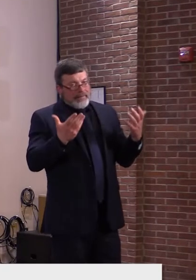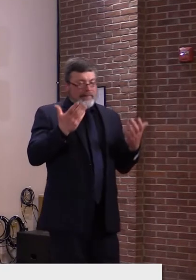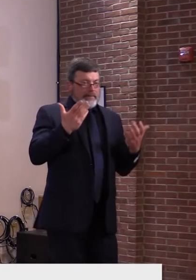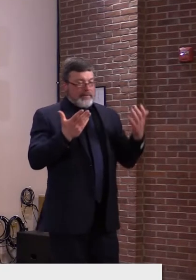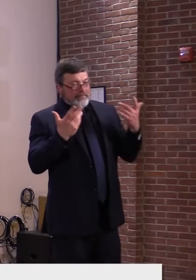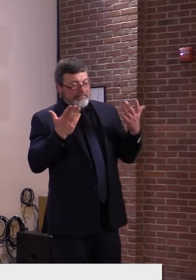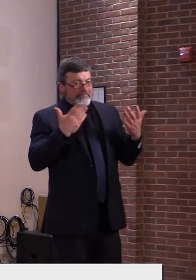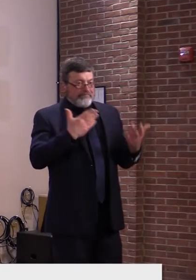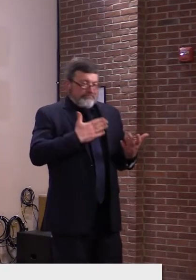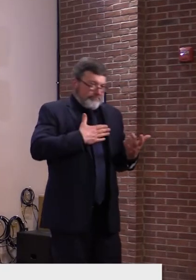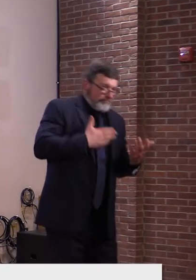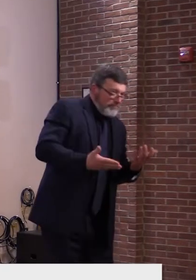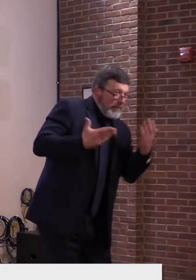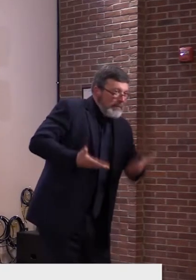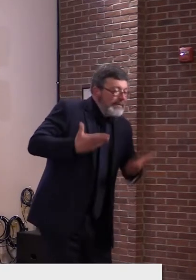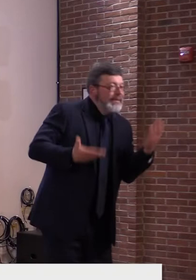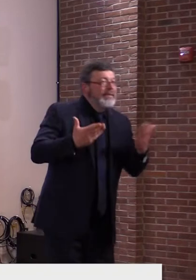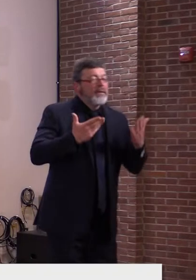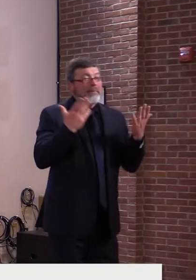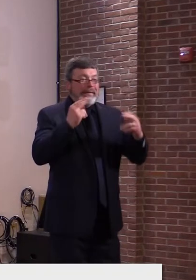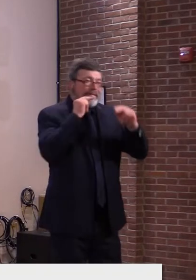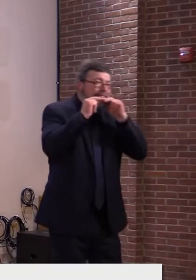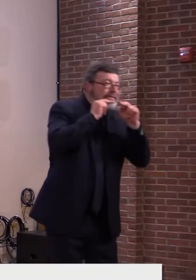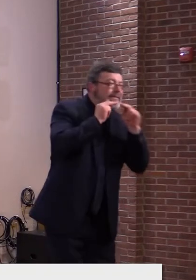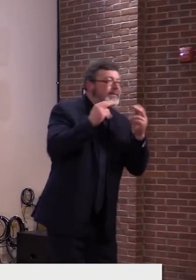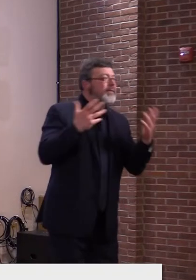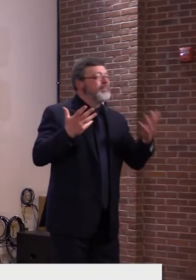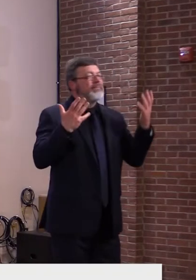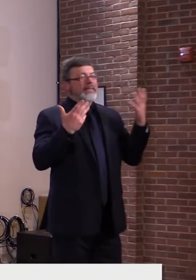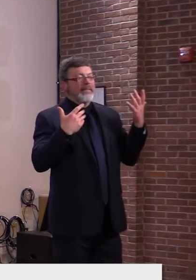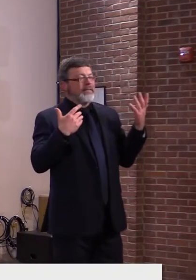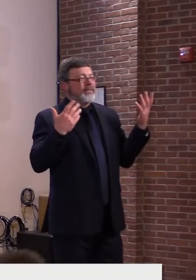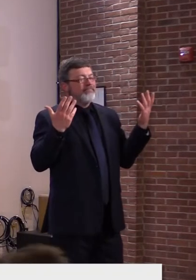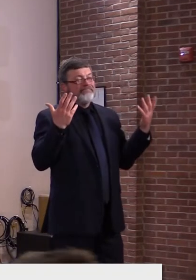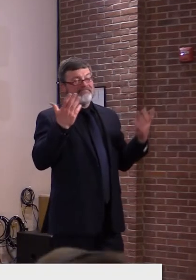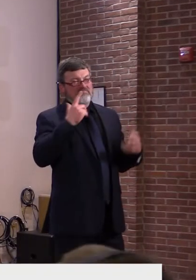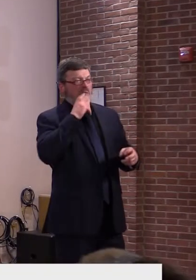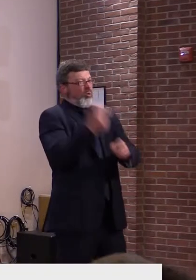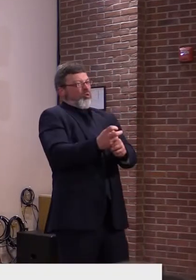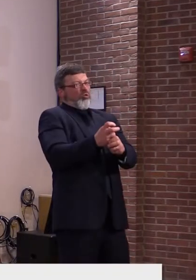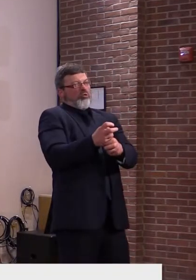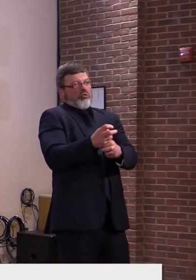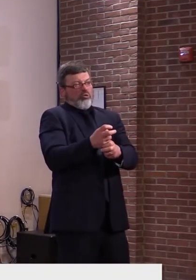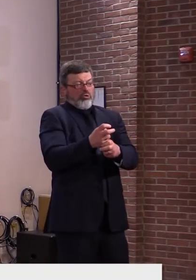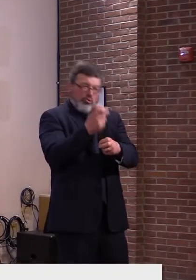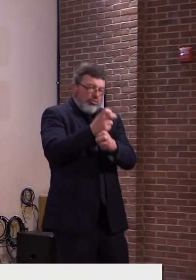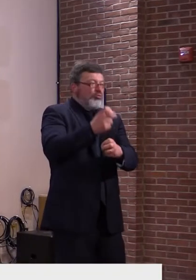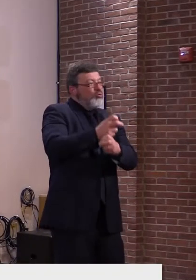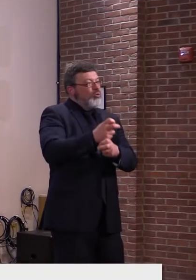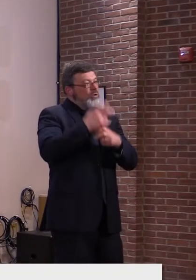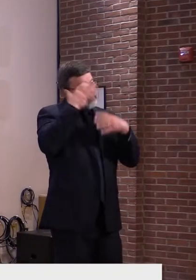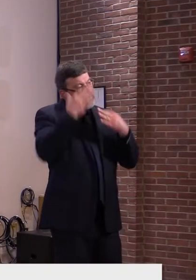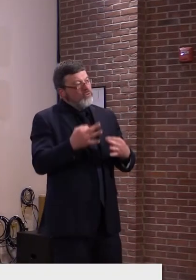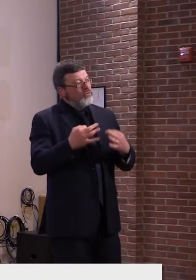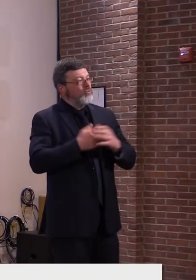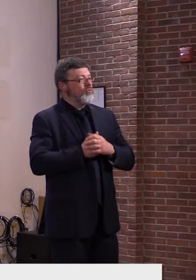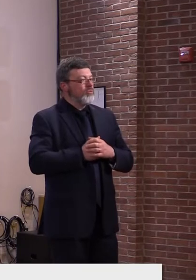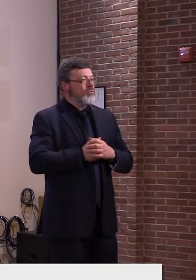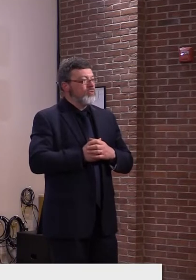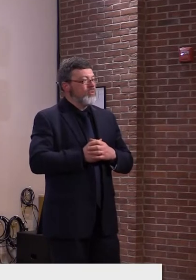say, this is the best we could do and move on because we're not going to see the effects of this or